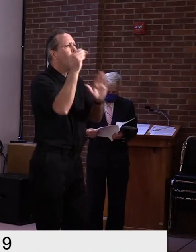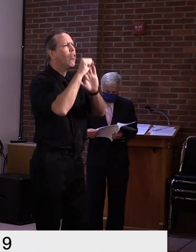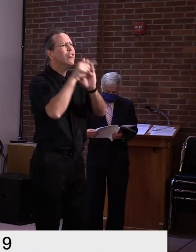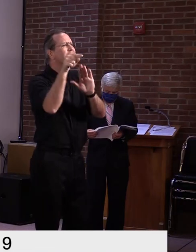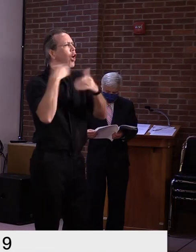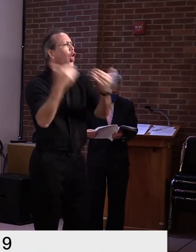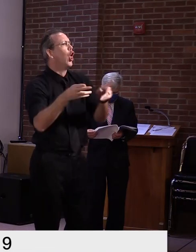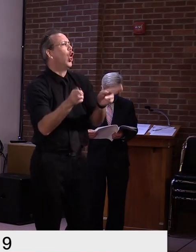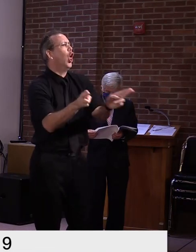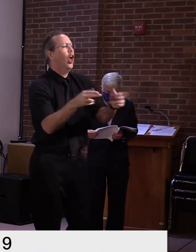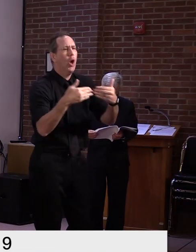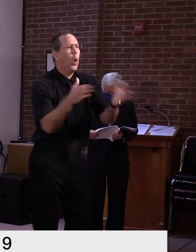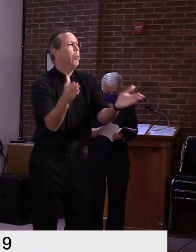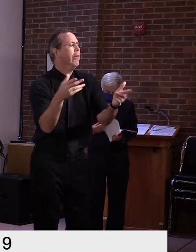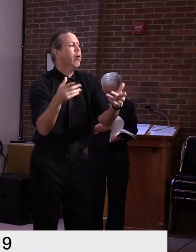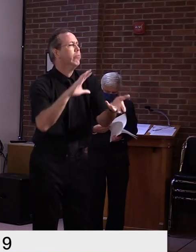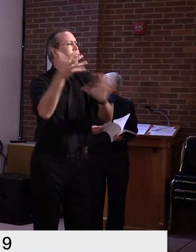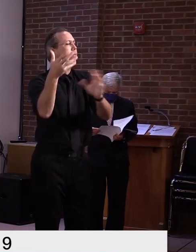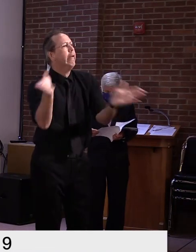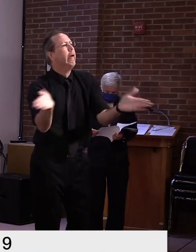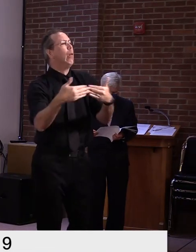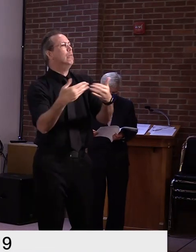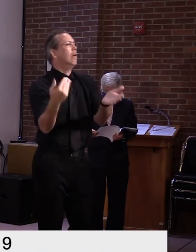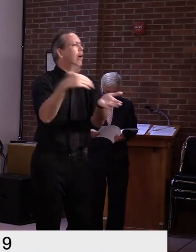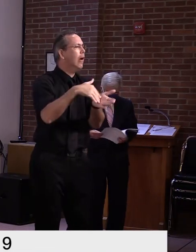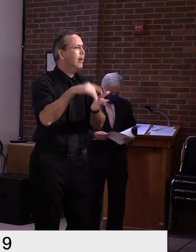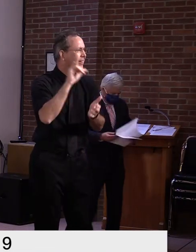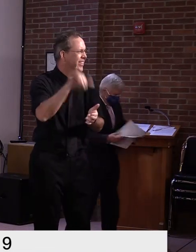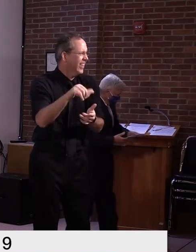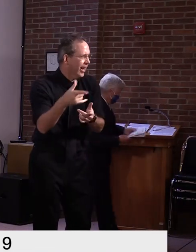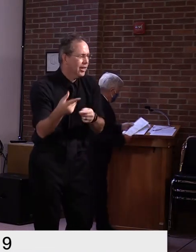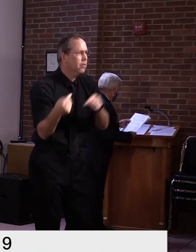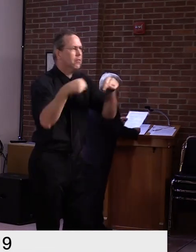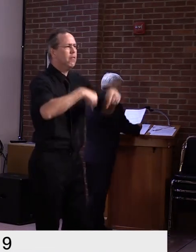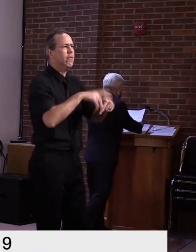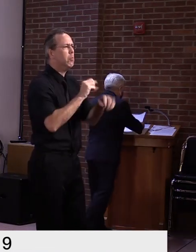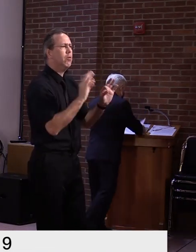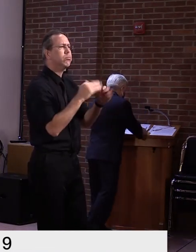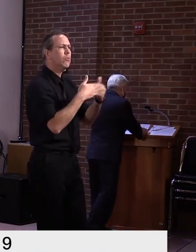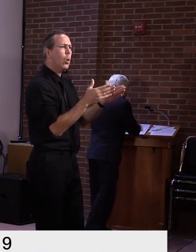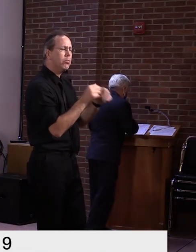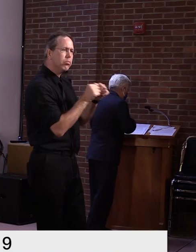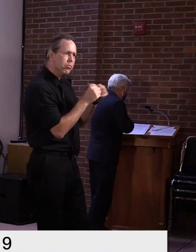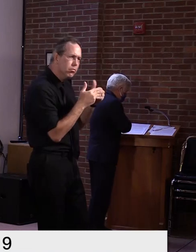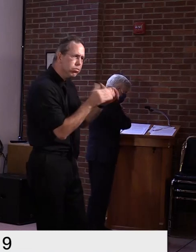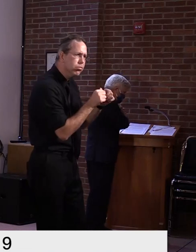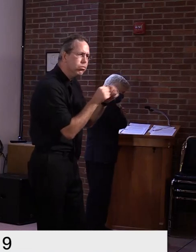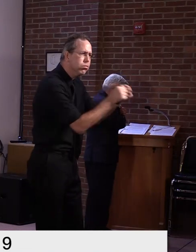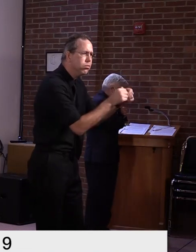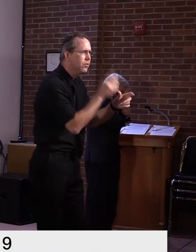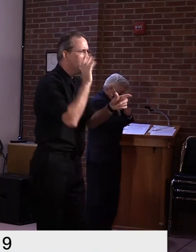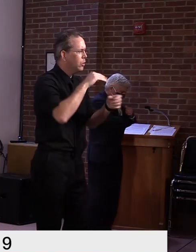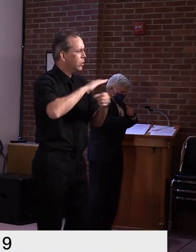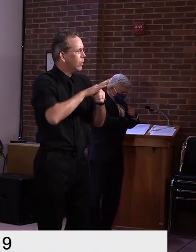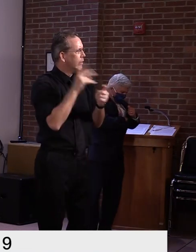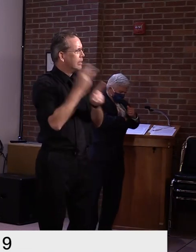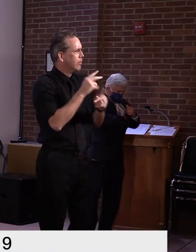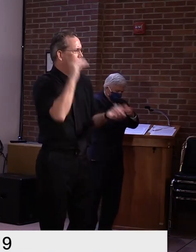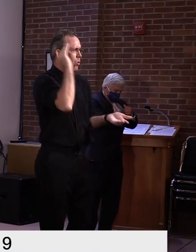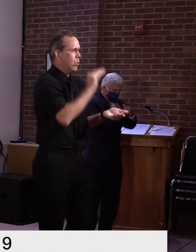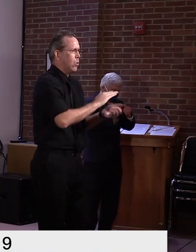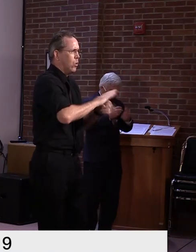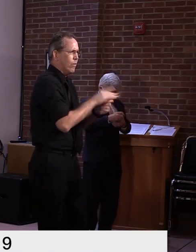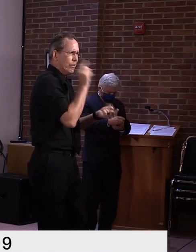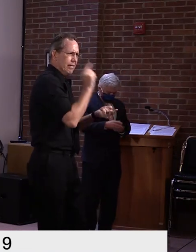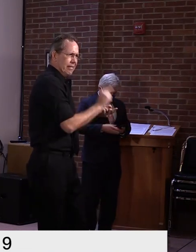to backtrack. It's also kept virus levels low, low enough that public health experts continue to